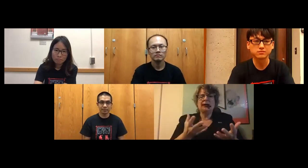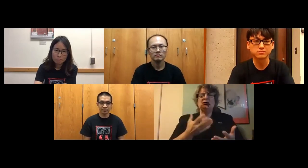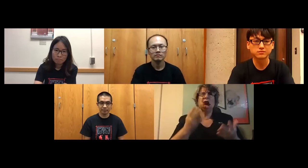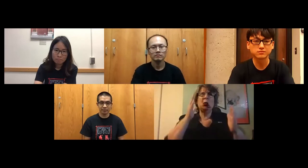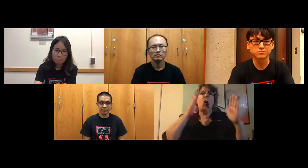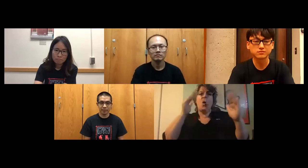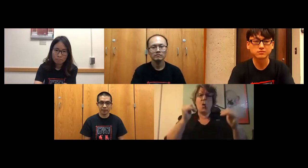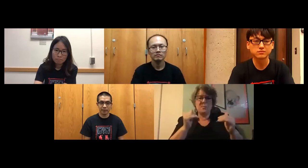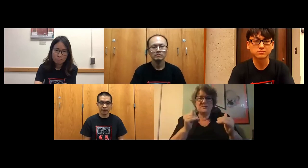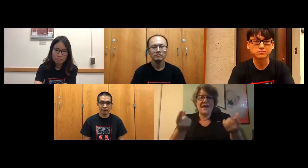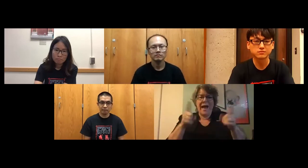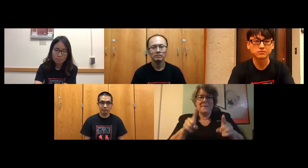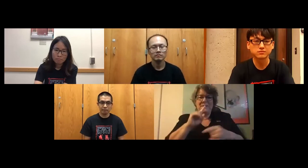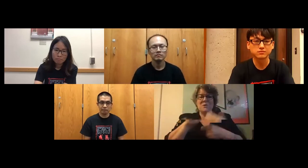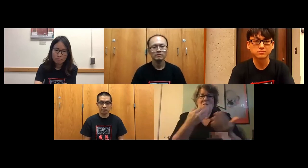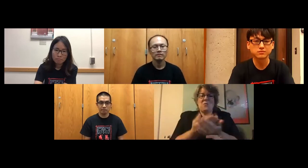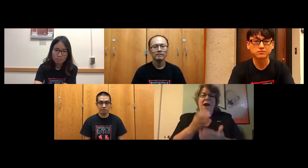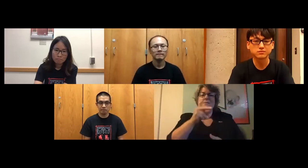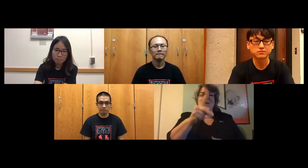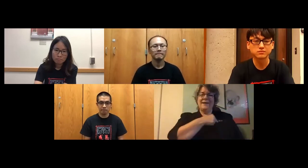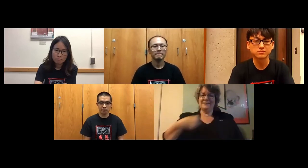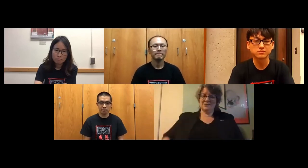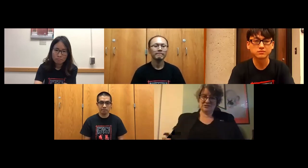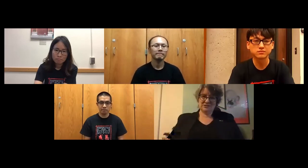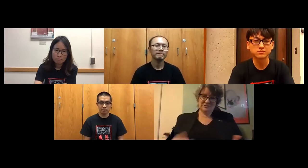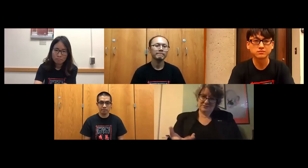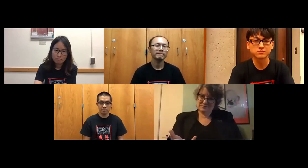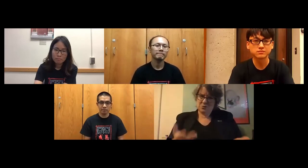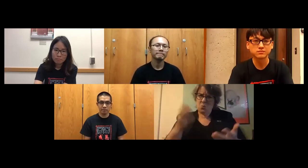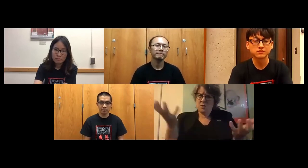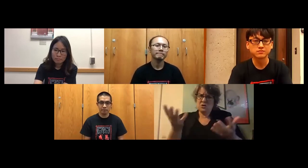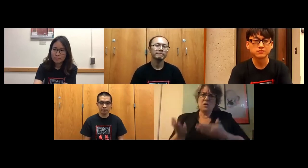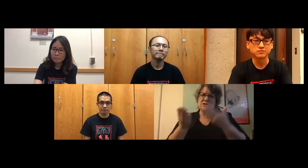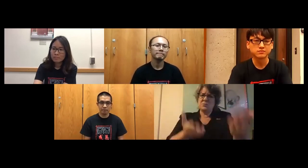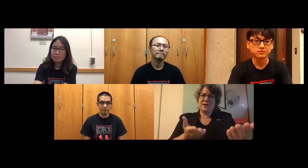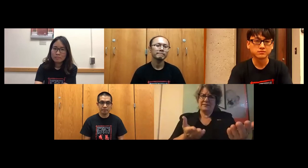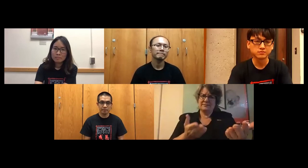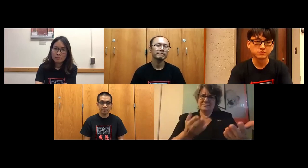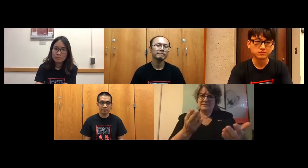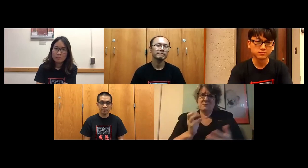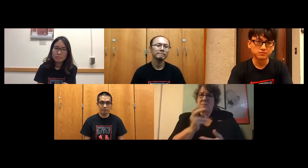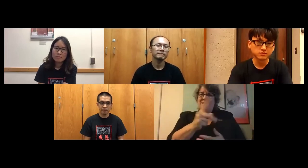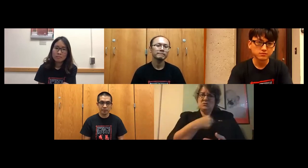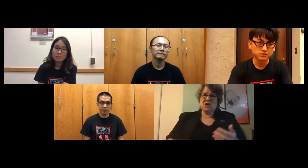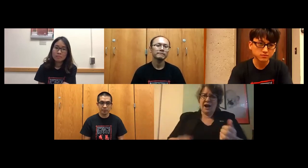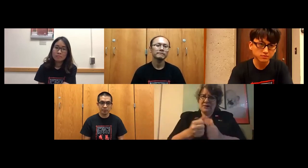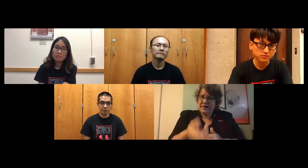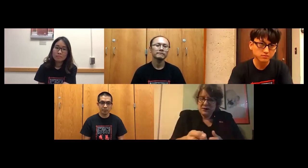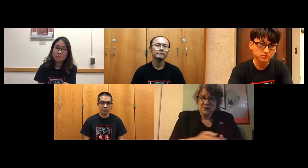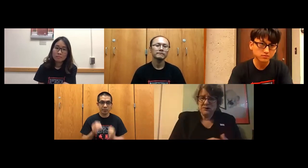And what is your hope for happening for all of China? What do you hope to bring back to China